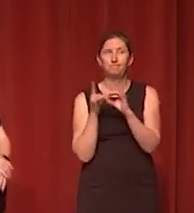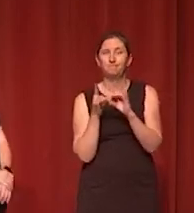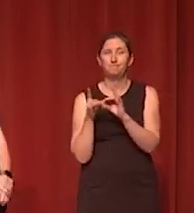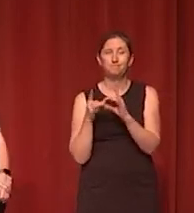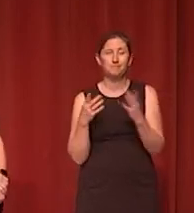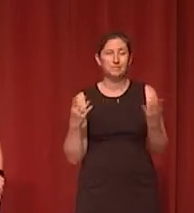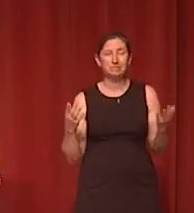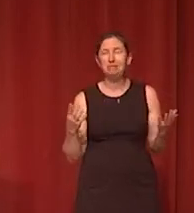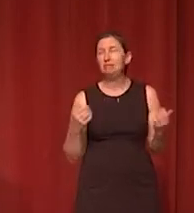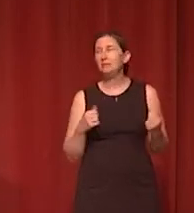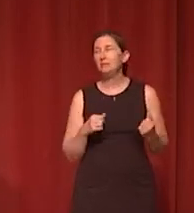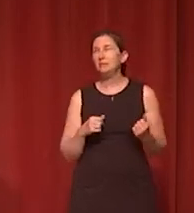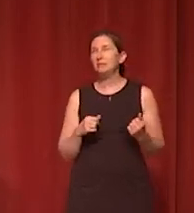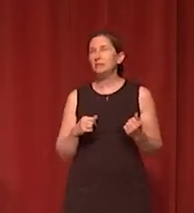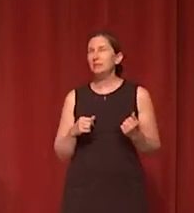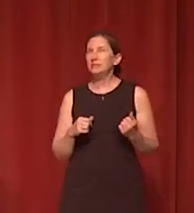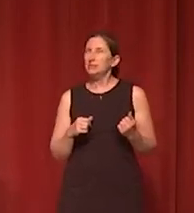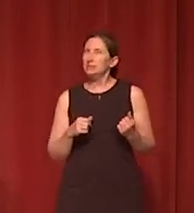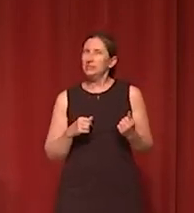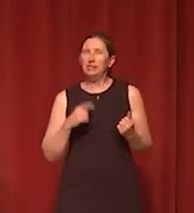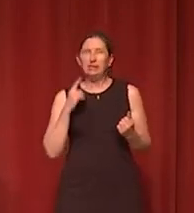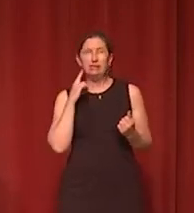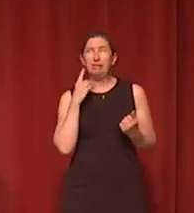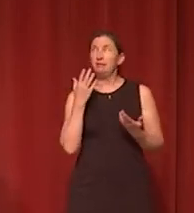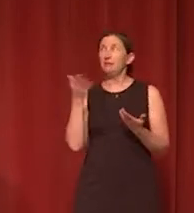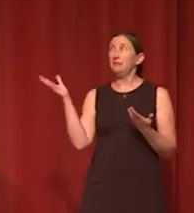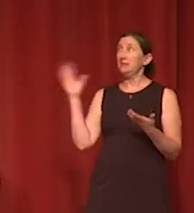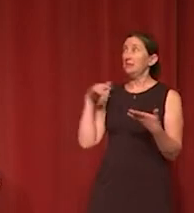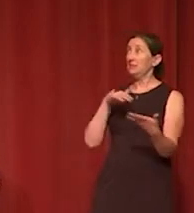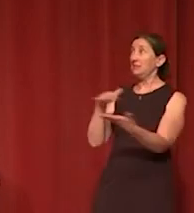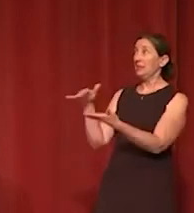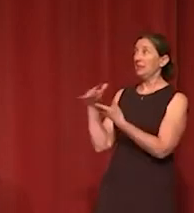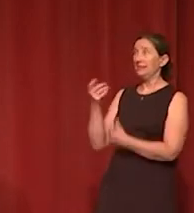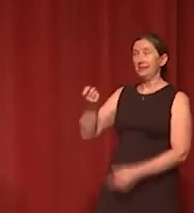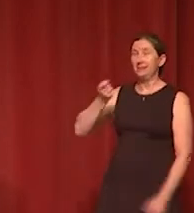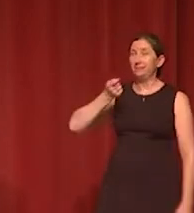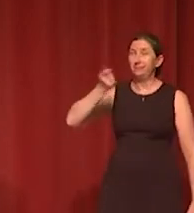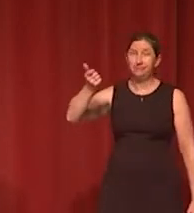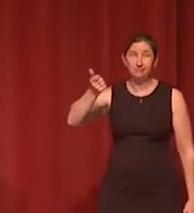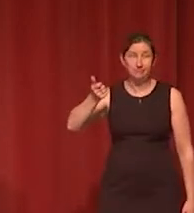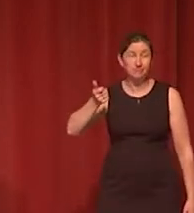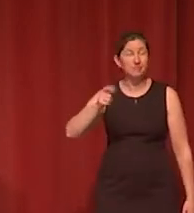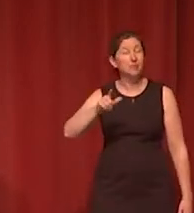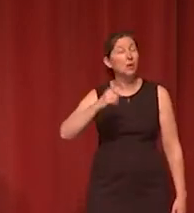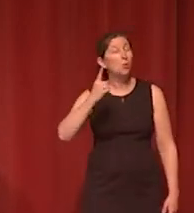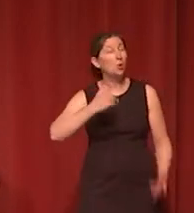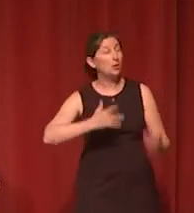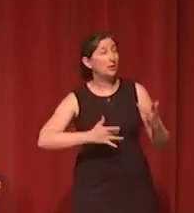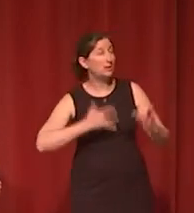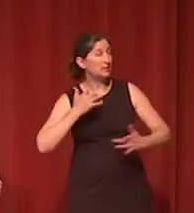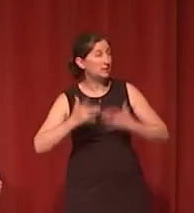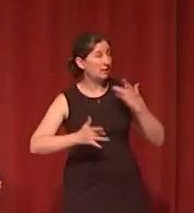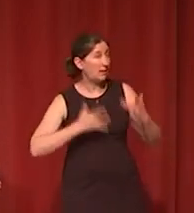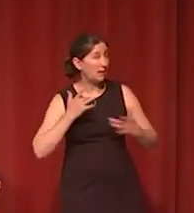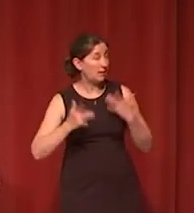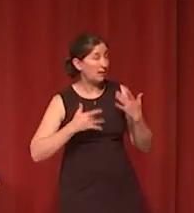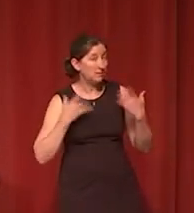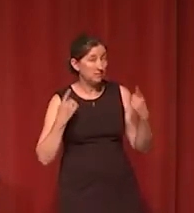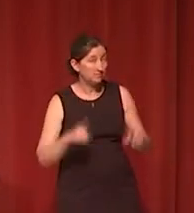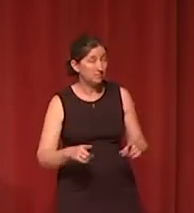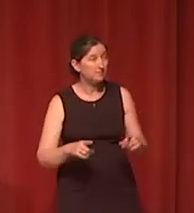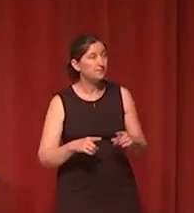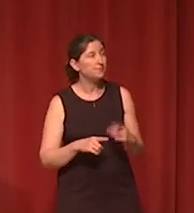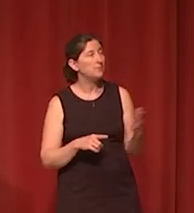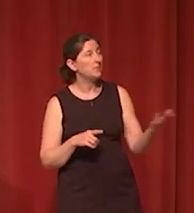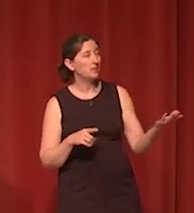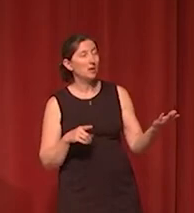there is as much out there on that condition. But one thing that's exciting is that the Alzheimer's Centers program that Dr. Asthana